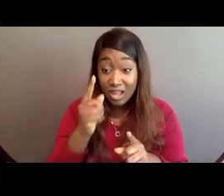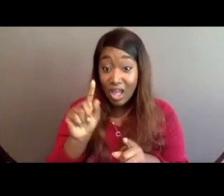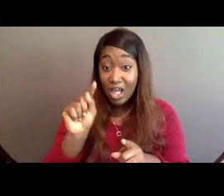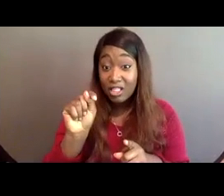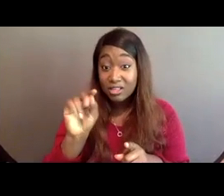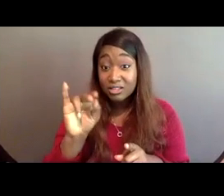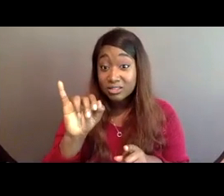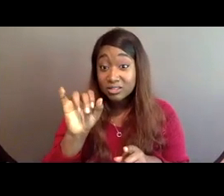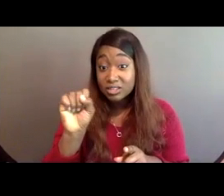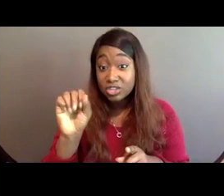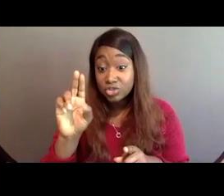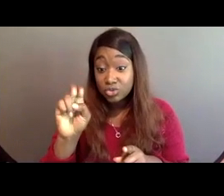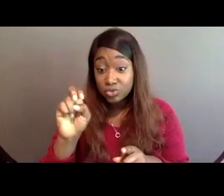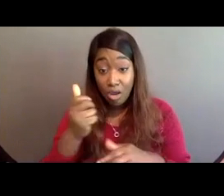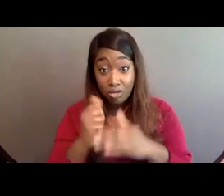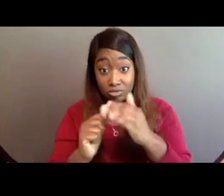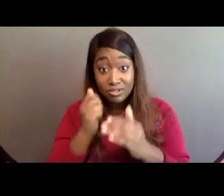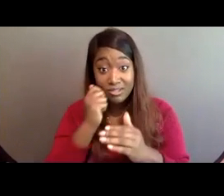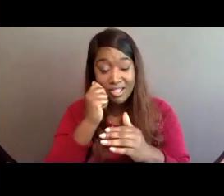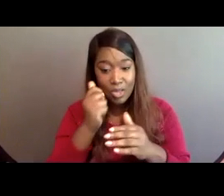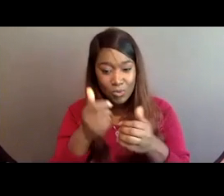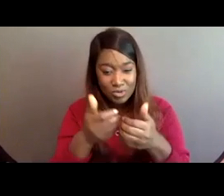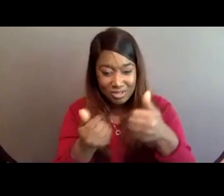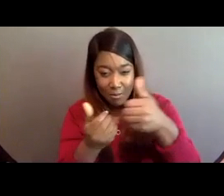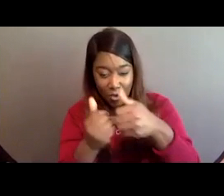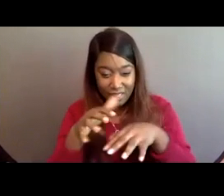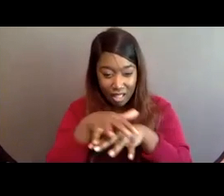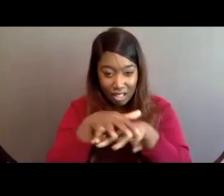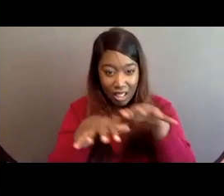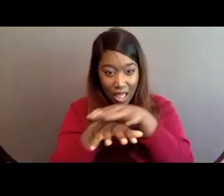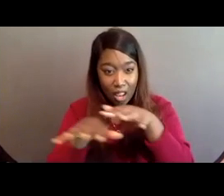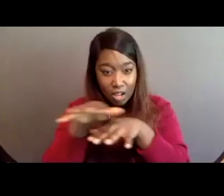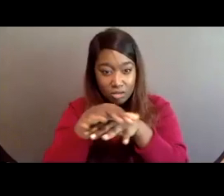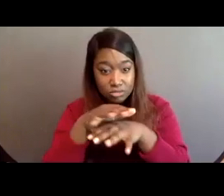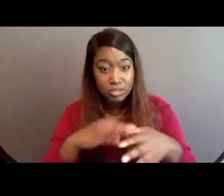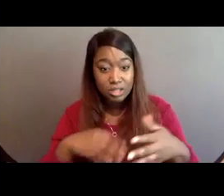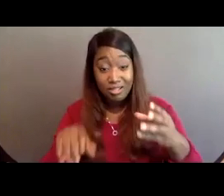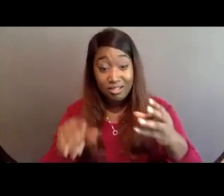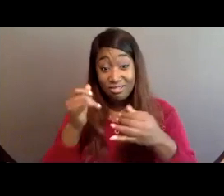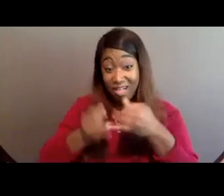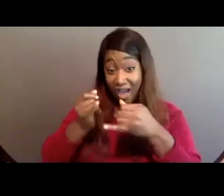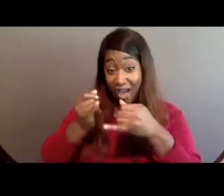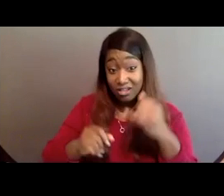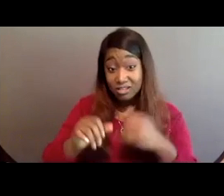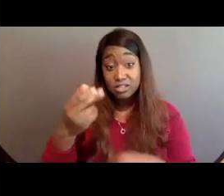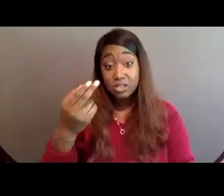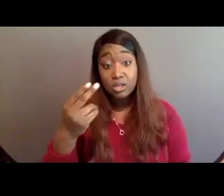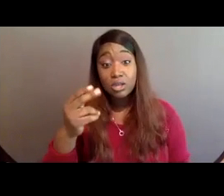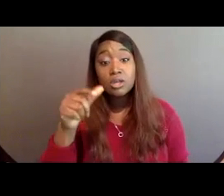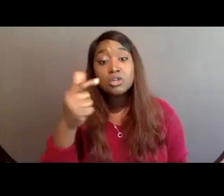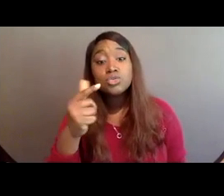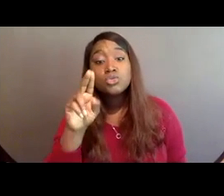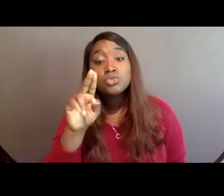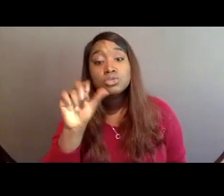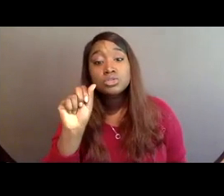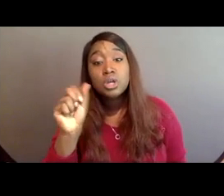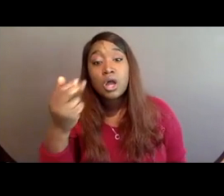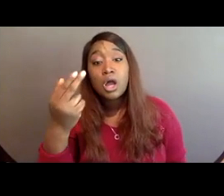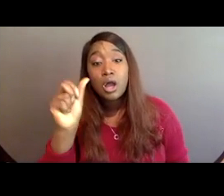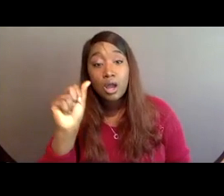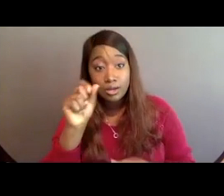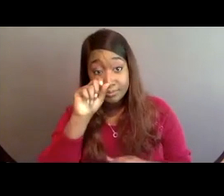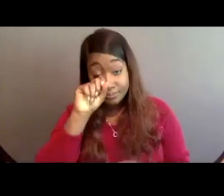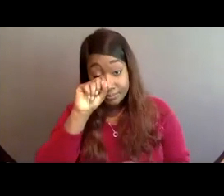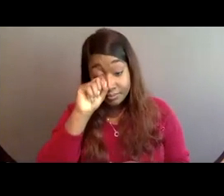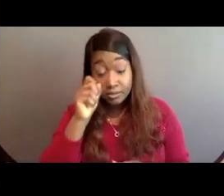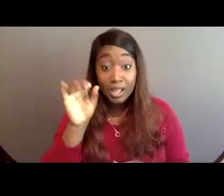skin. And finally, gua sha, which is a press scraping technique that was famously kind